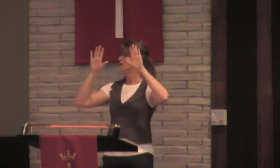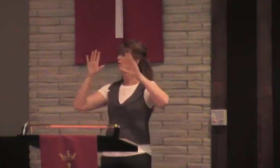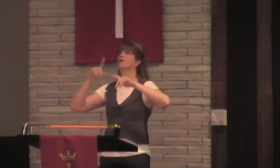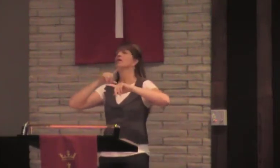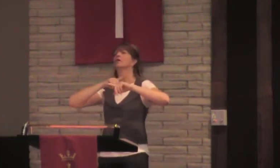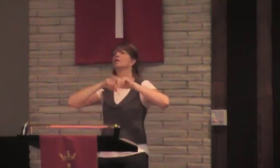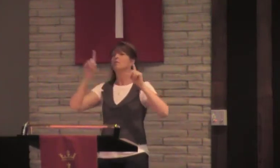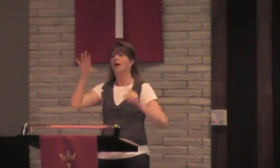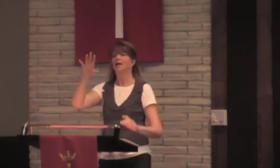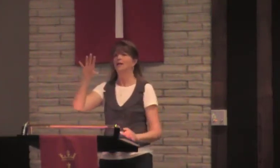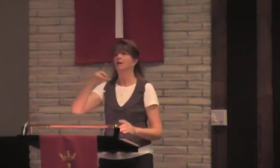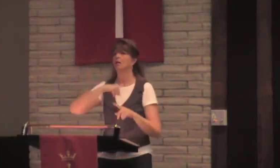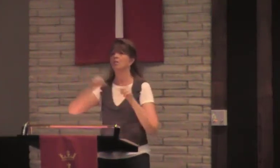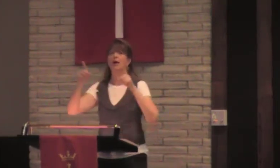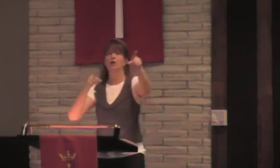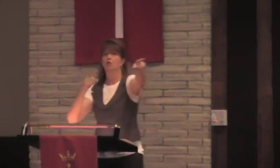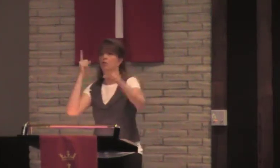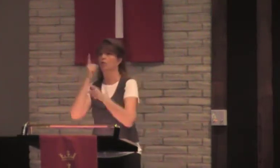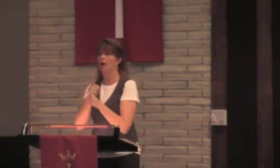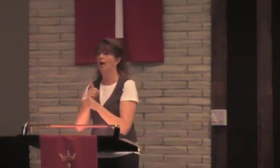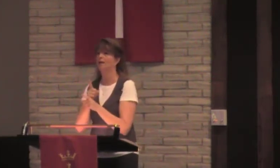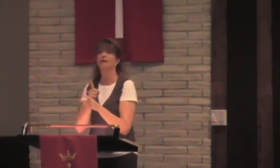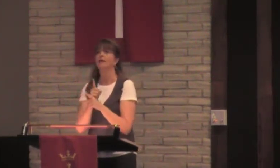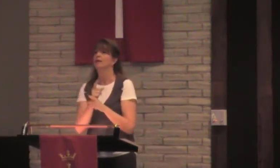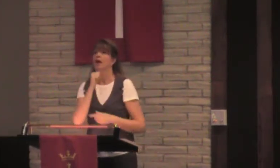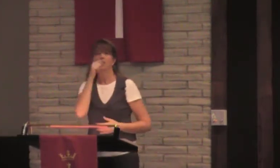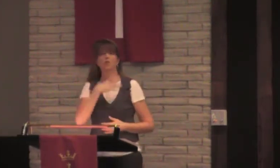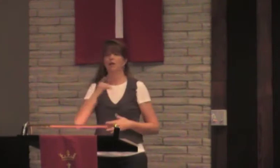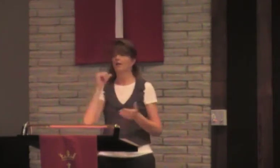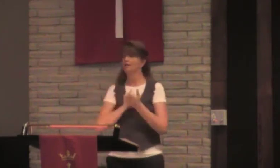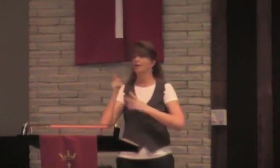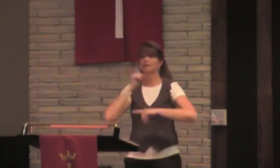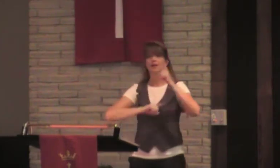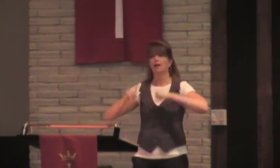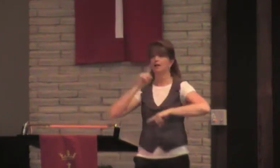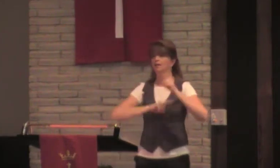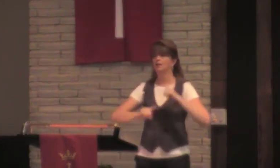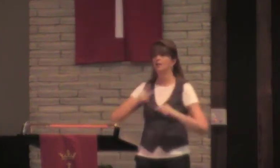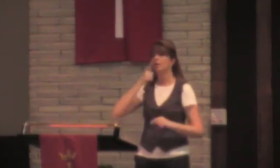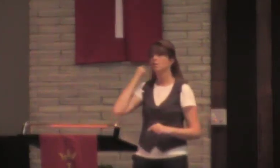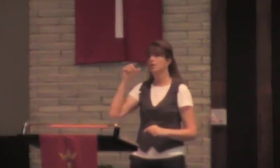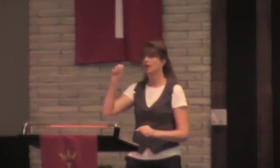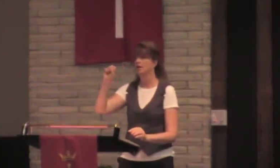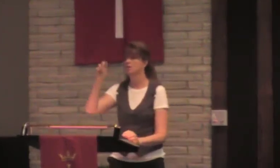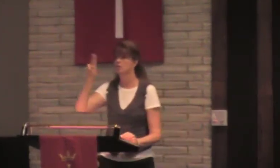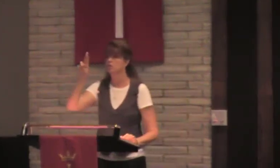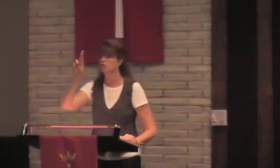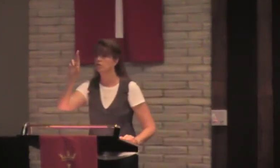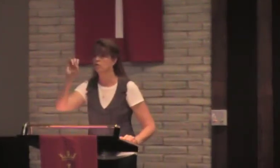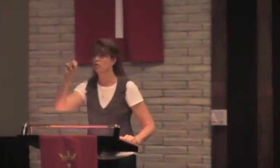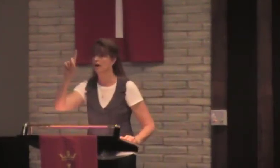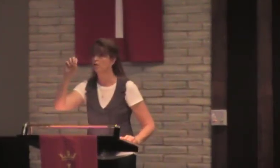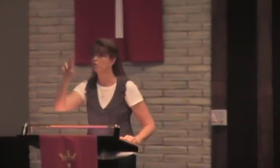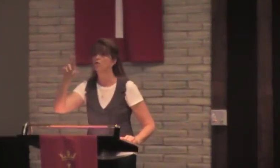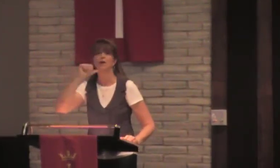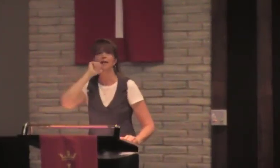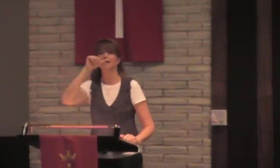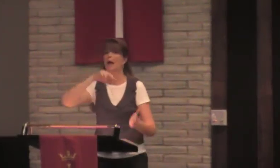You sound like this, but she's right. I don't really like that